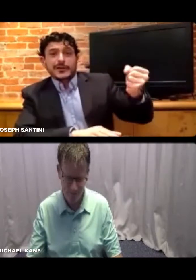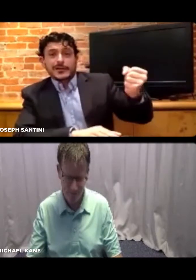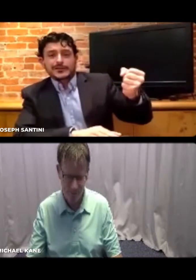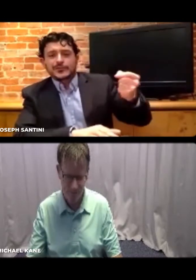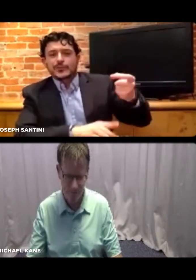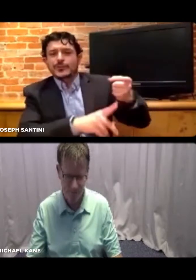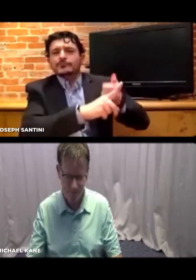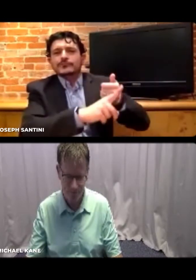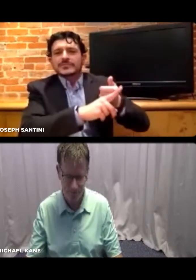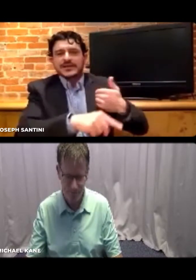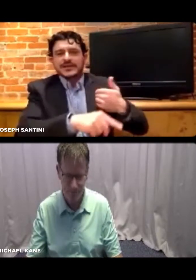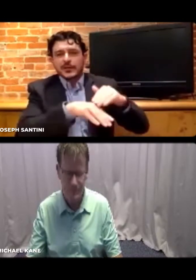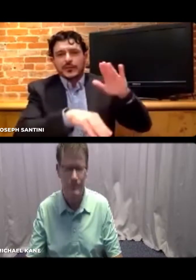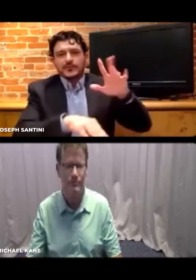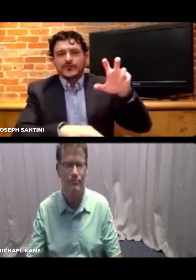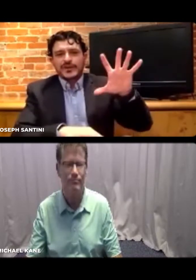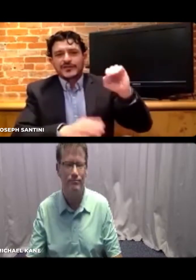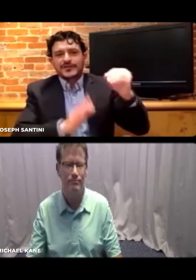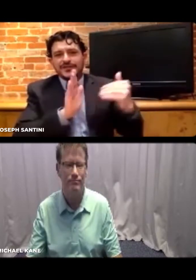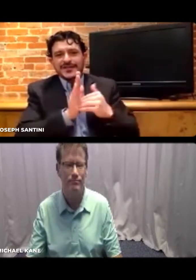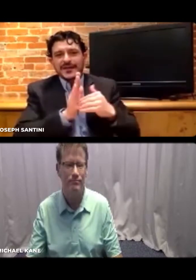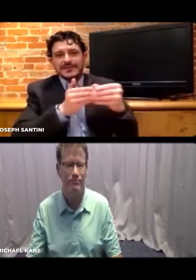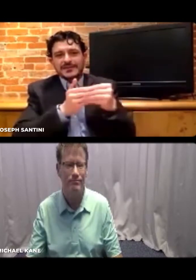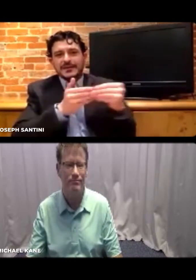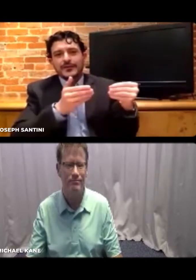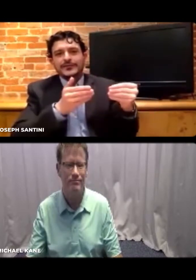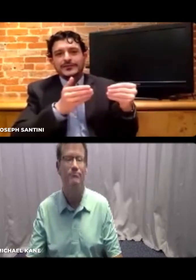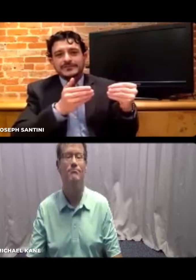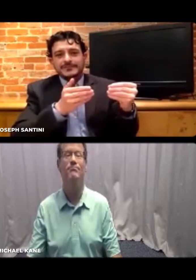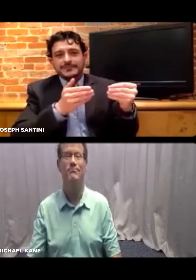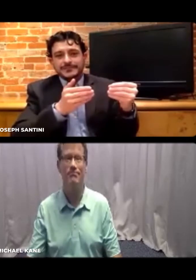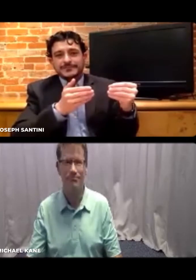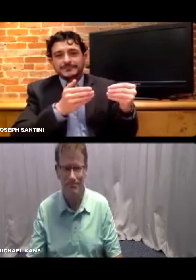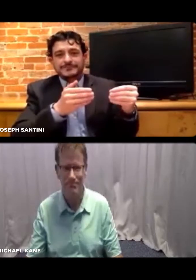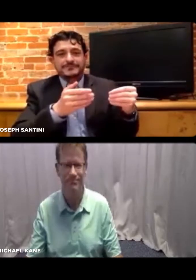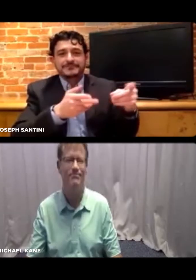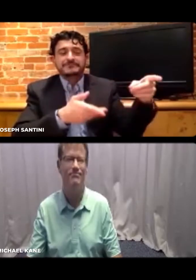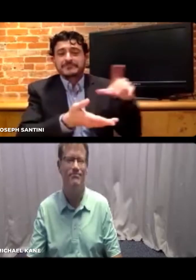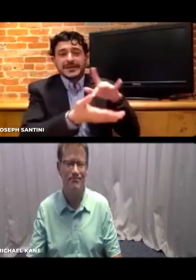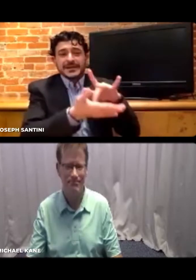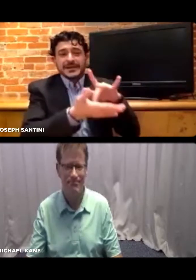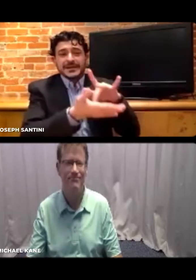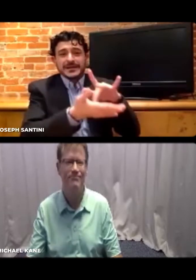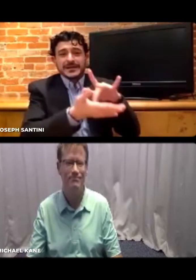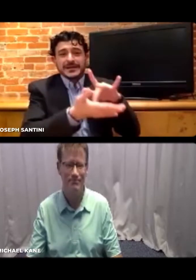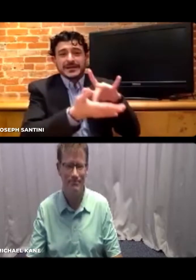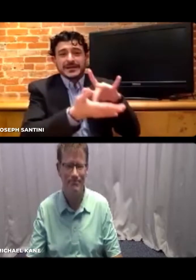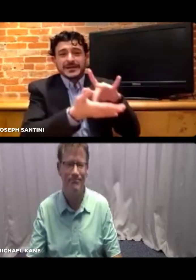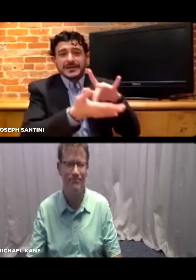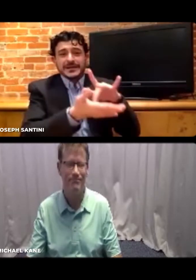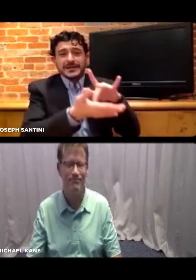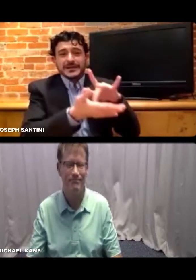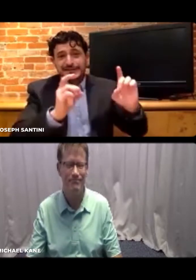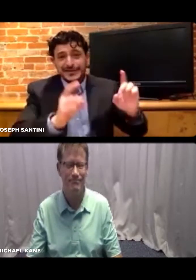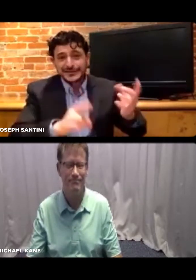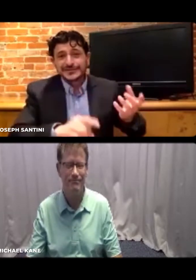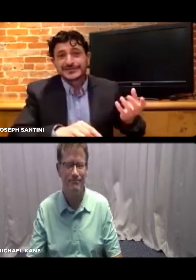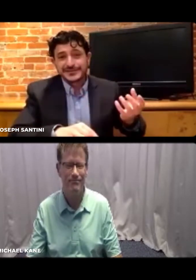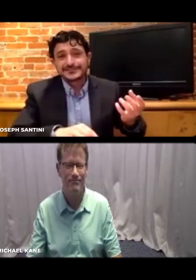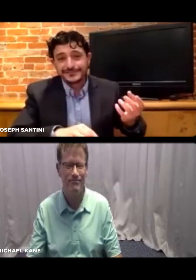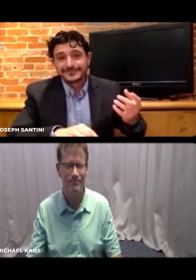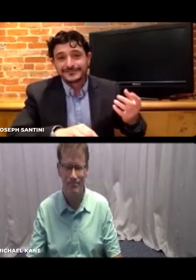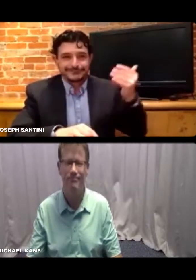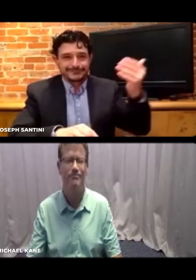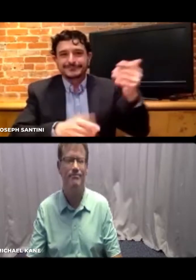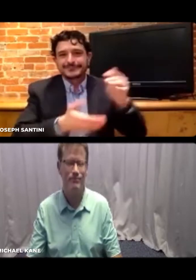had over $350,000 saved by babysitting and saving that money. That